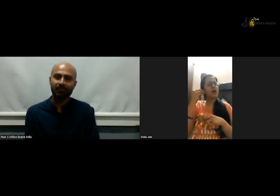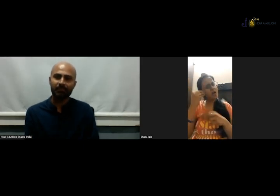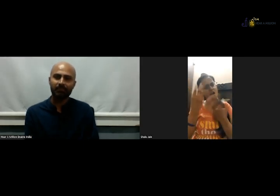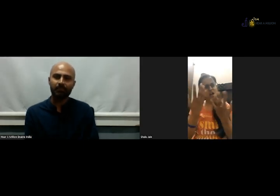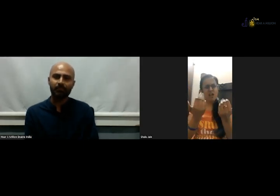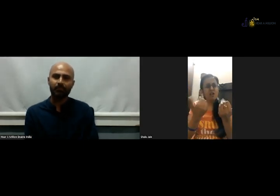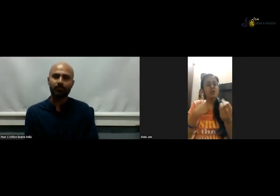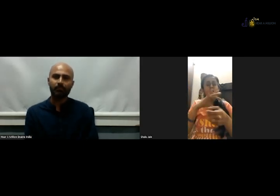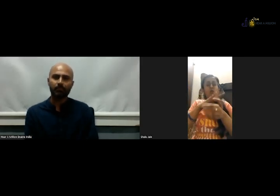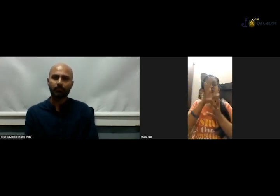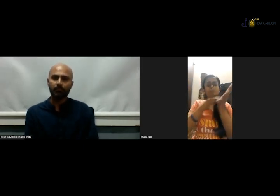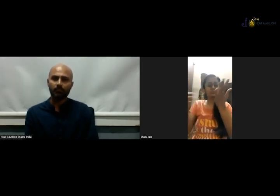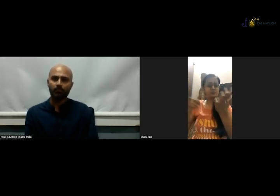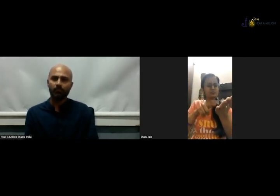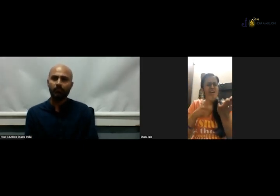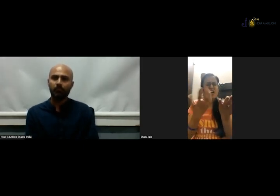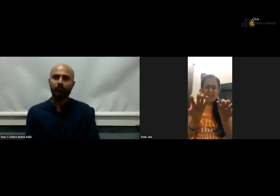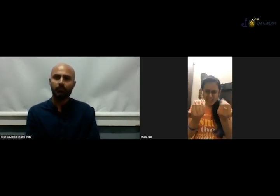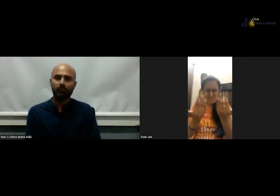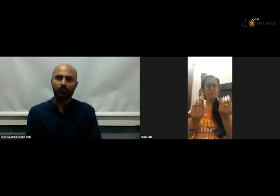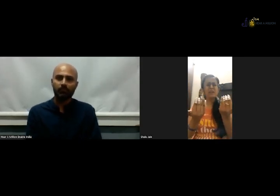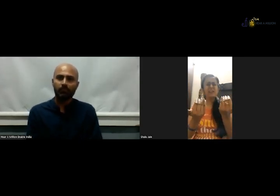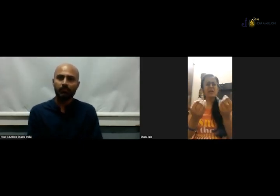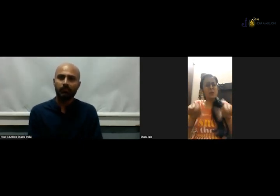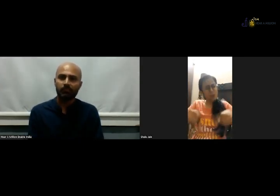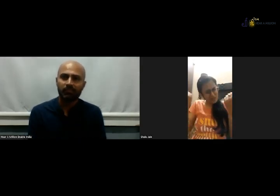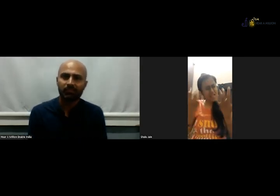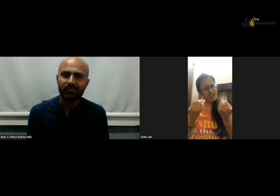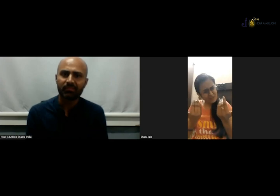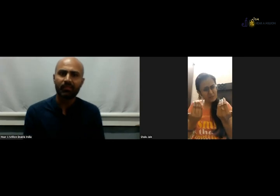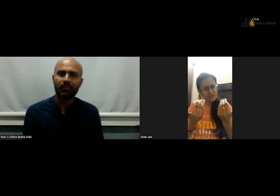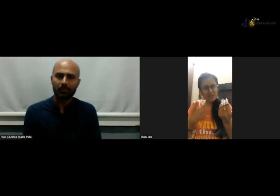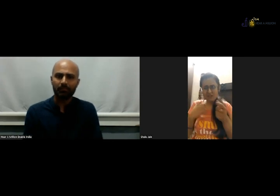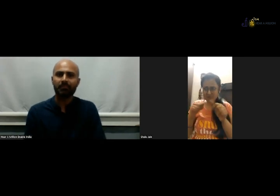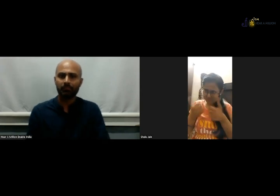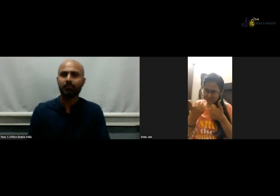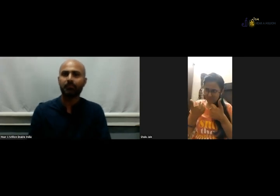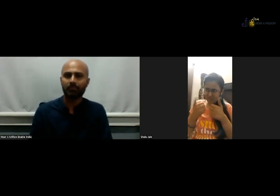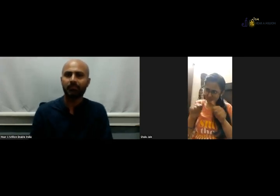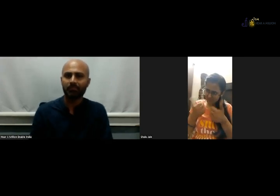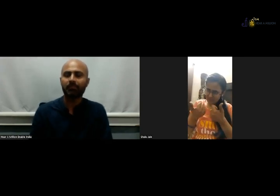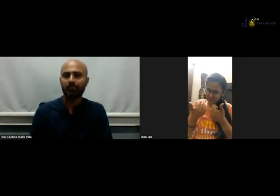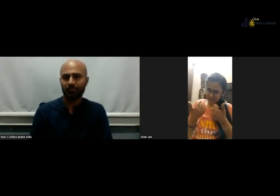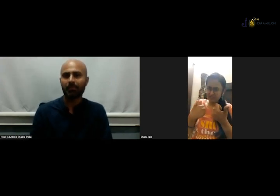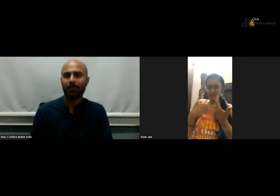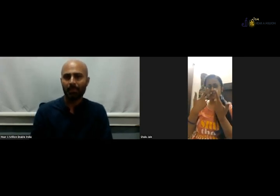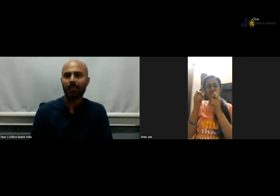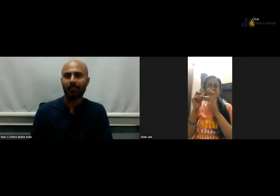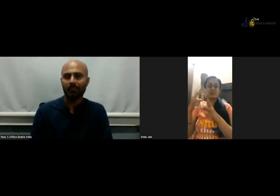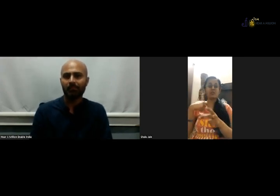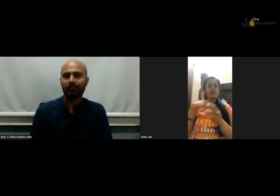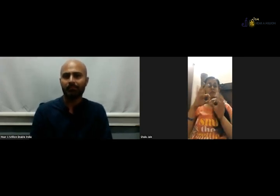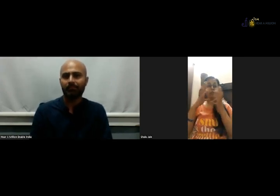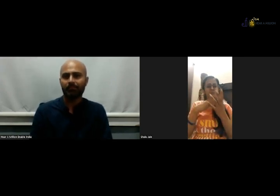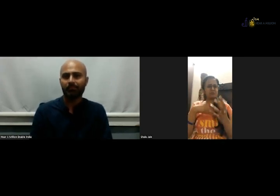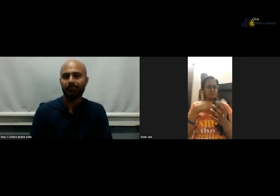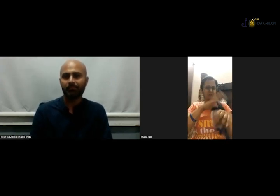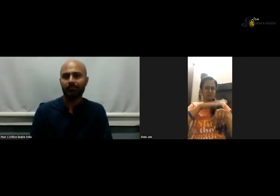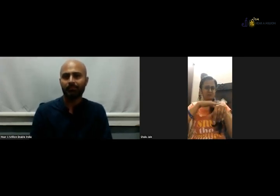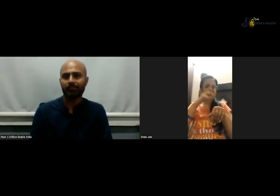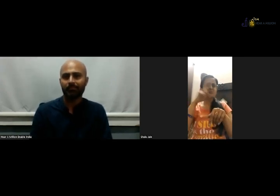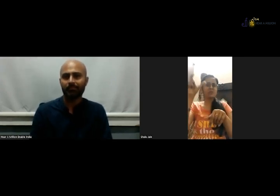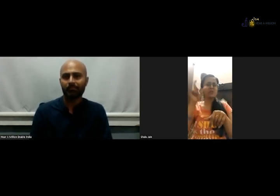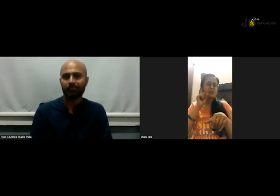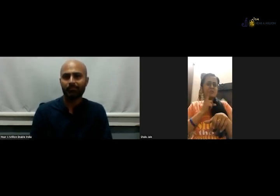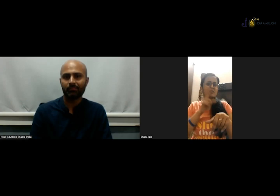She explained other things to the hearing lawyer, and the lawyer told me, yes, things can be done. So I was